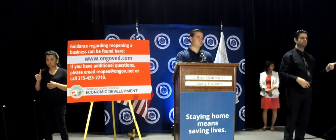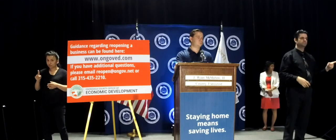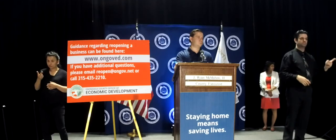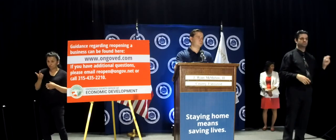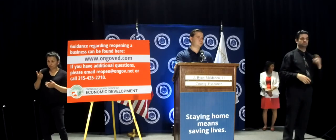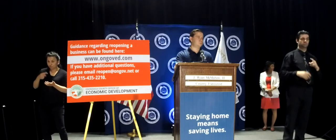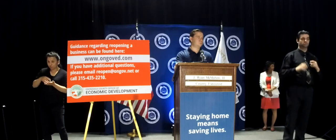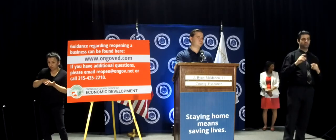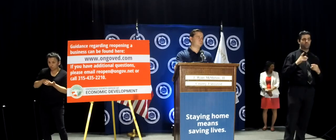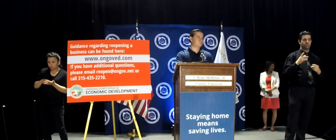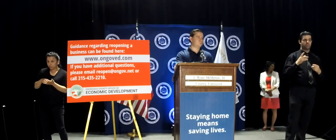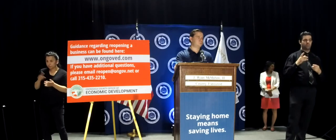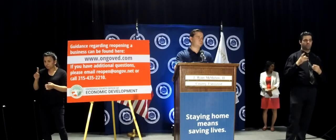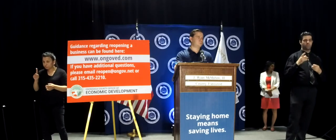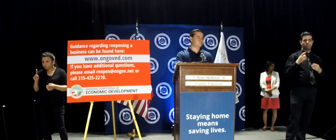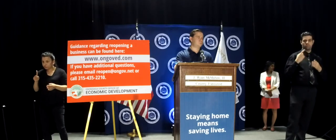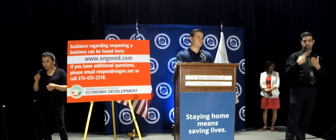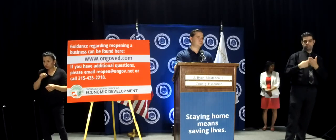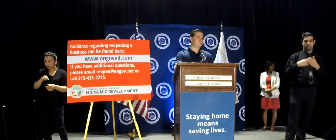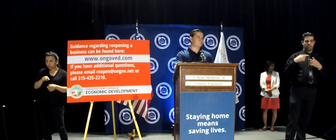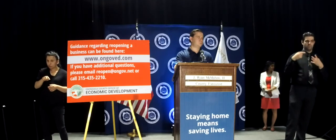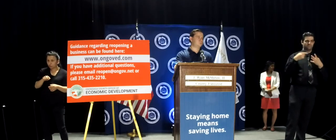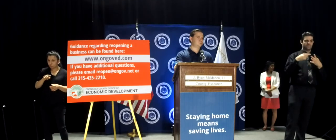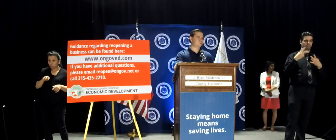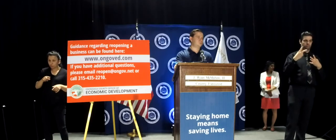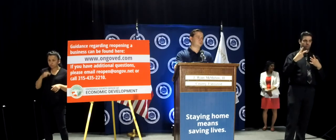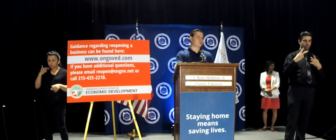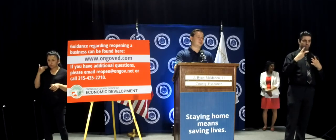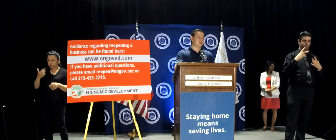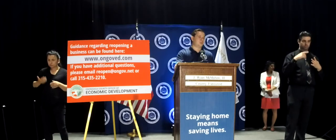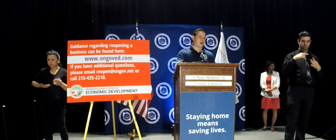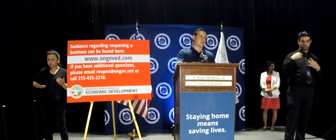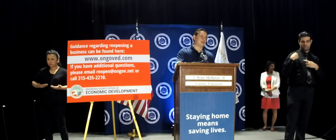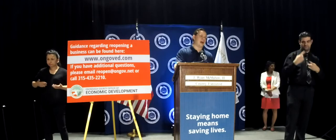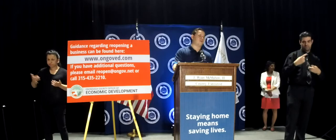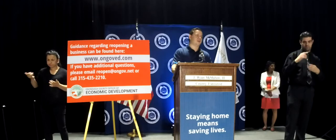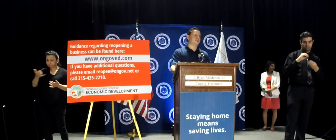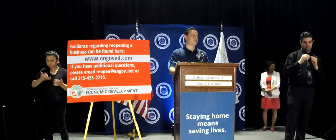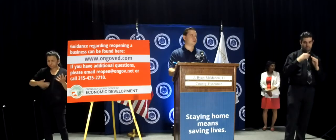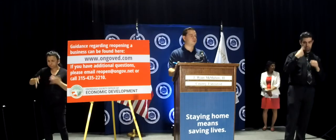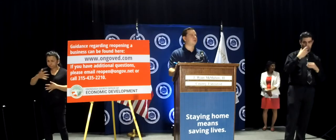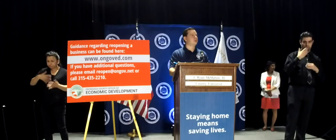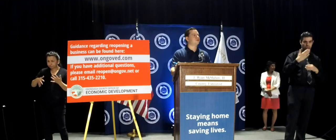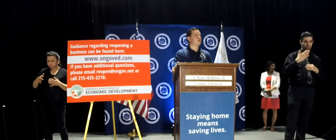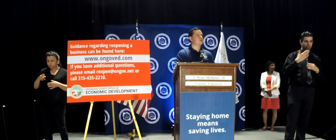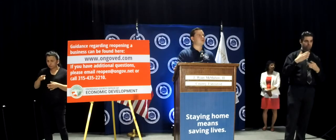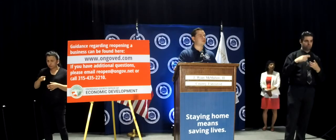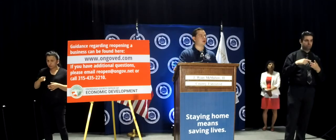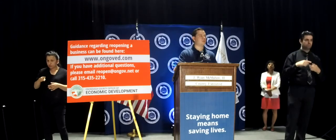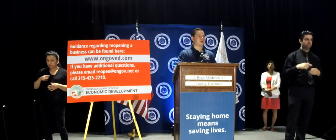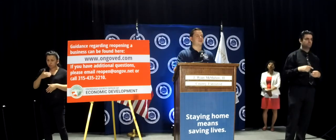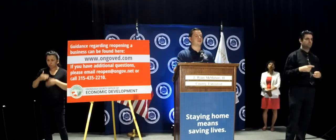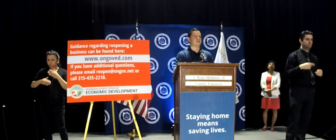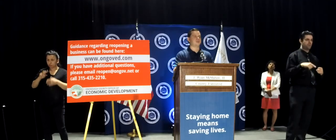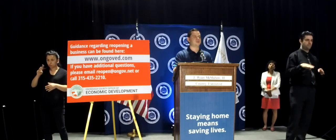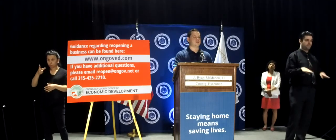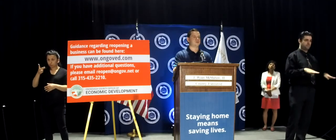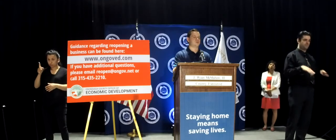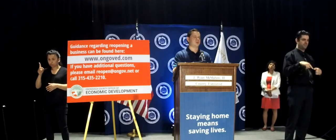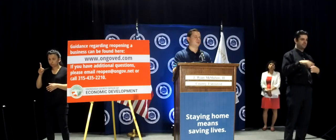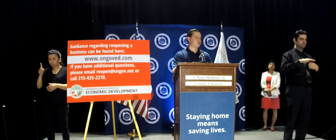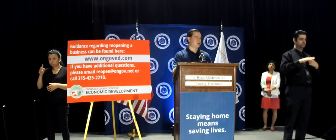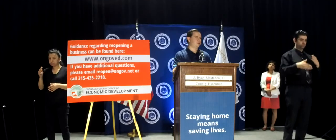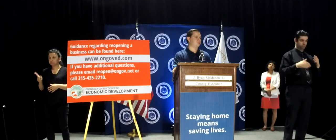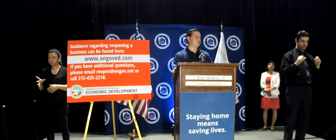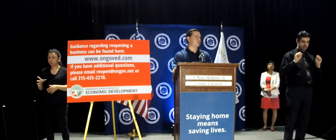people's actions in the next 72 hours derail that? Probably not into phase 2, Terry, but I think phase 2